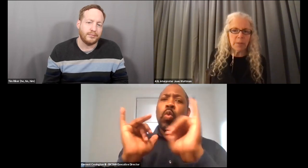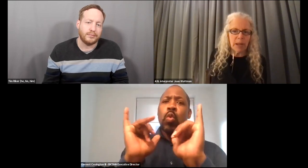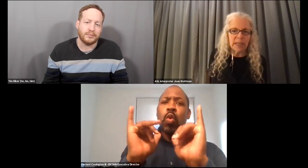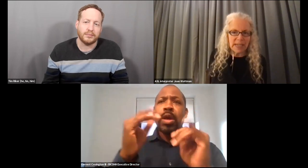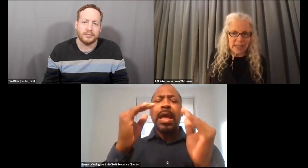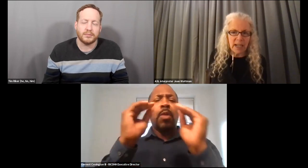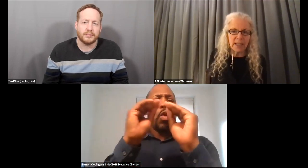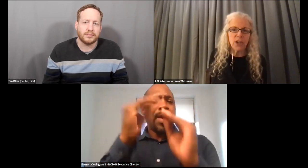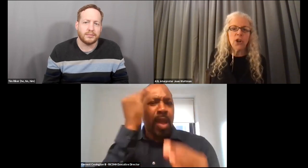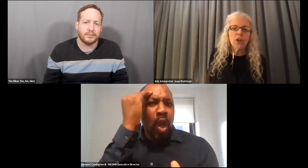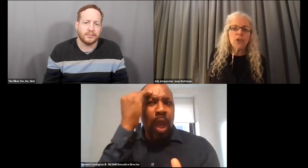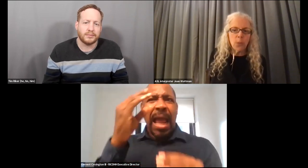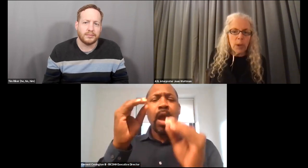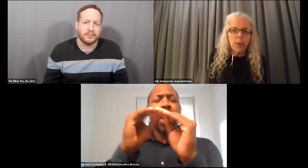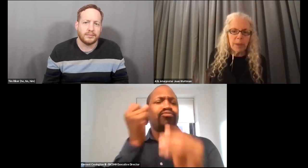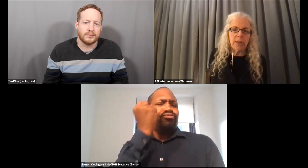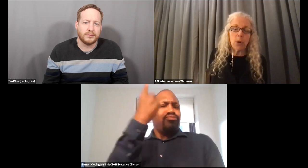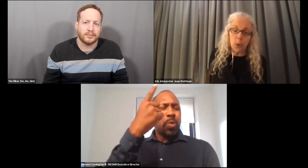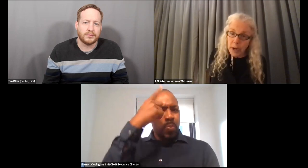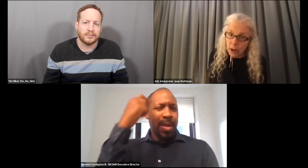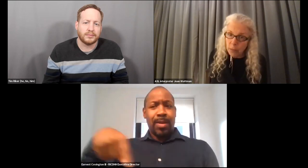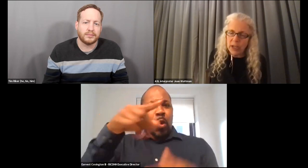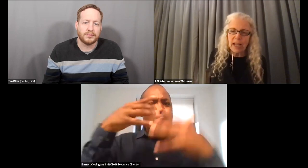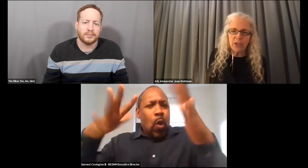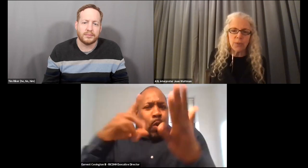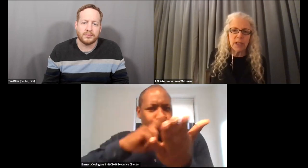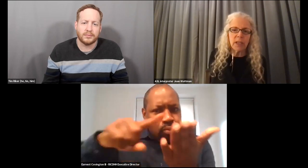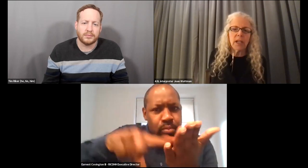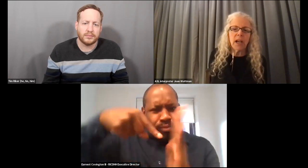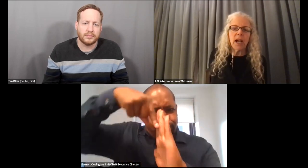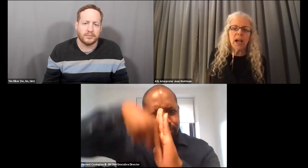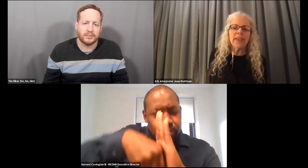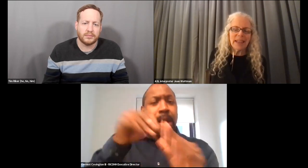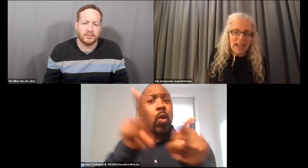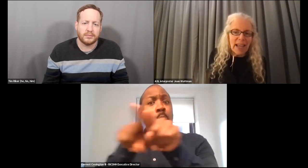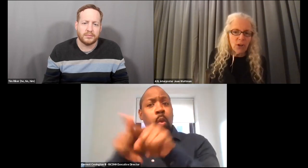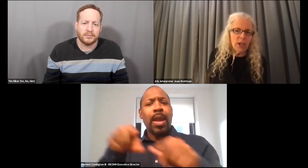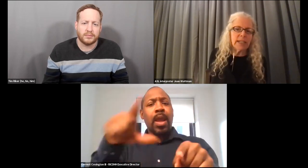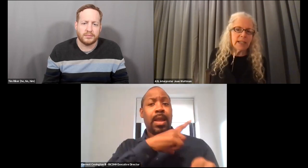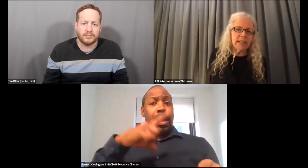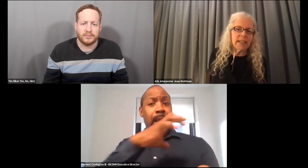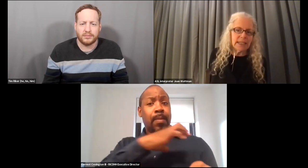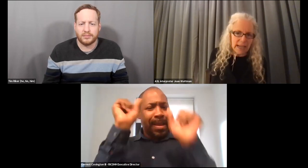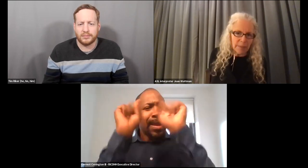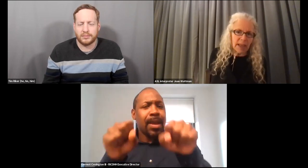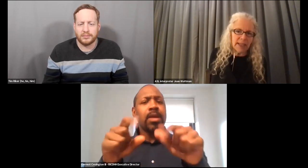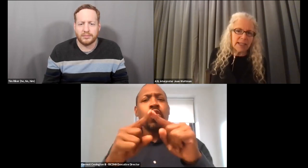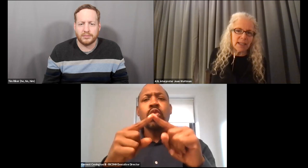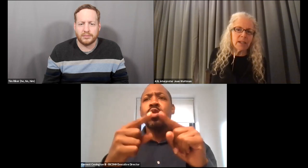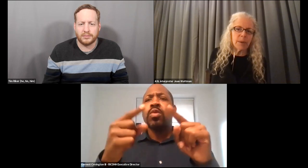able to discuss so that we would be more aware, more knowledgeable, that they had gone into in depth on this a little bit